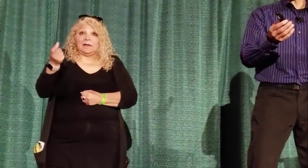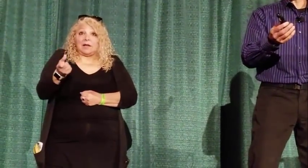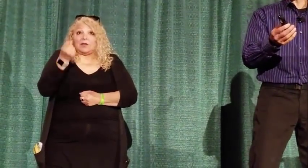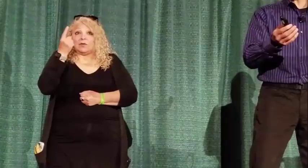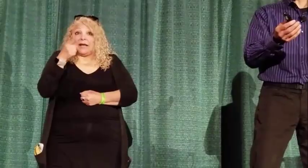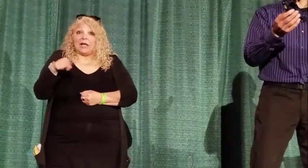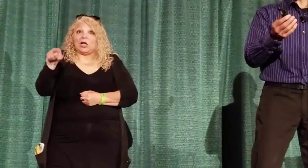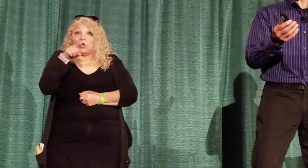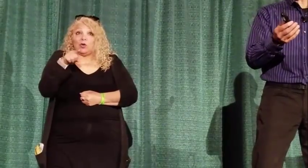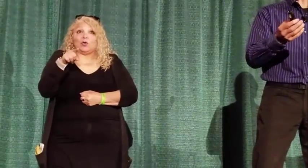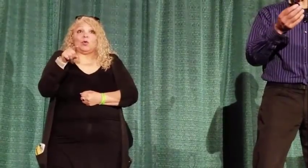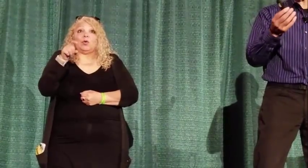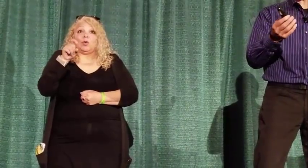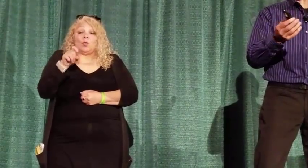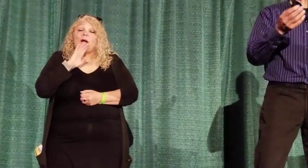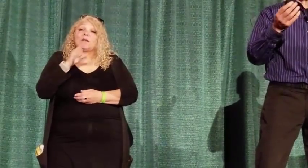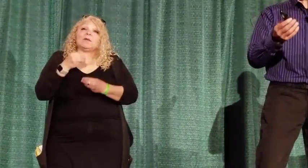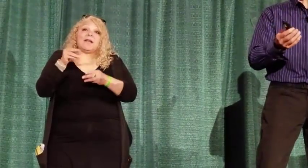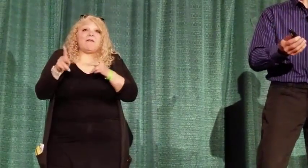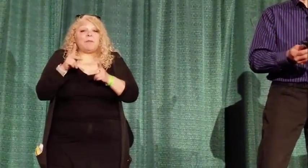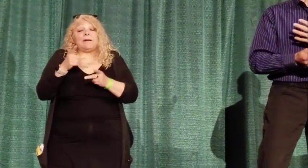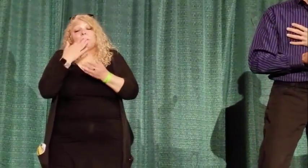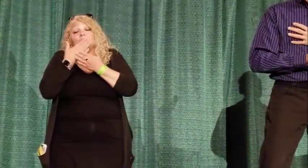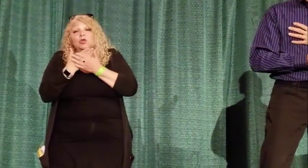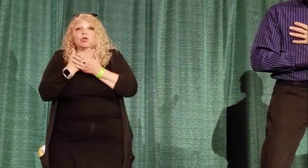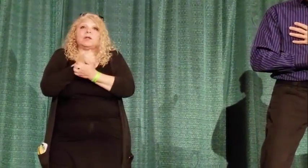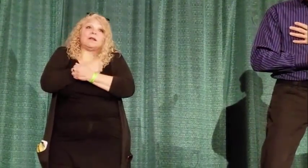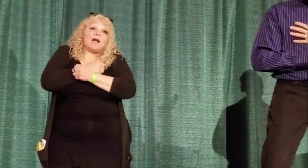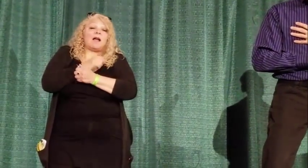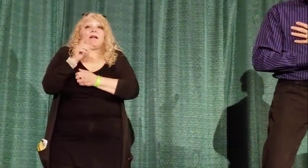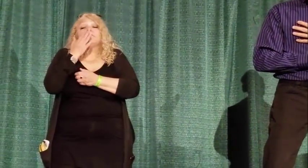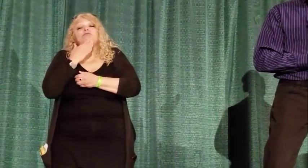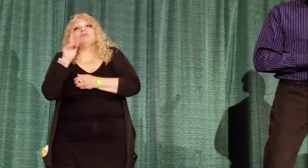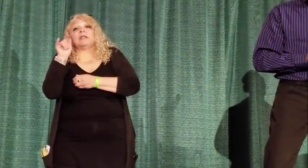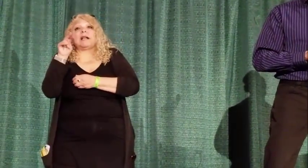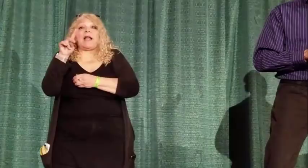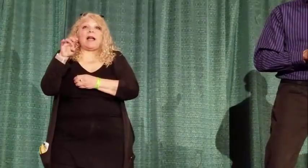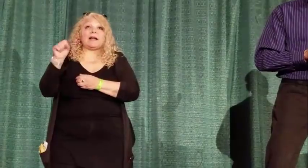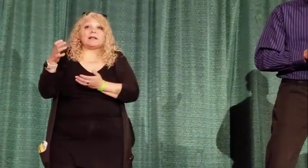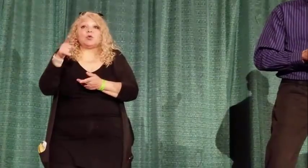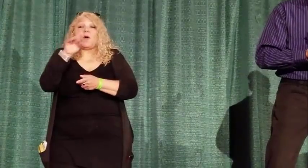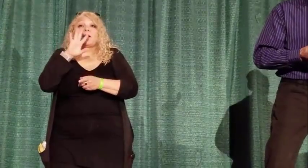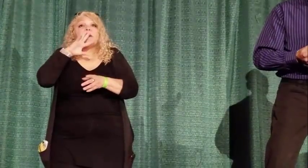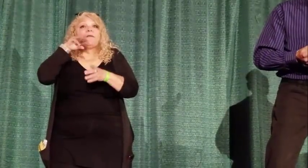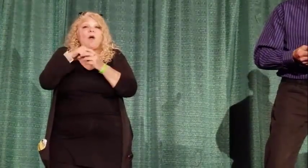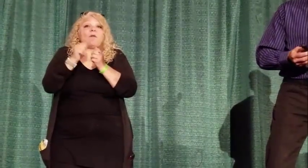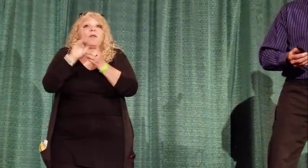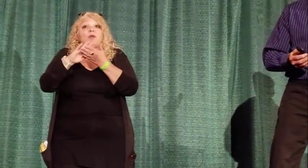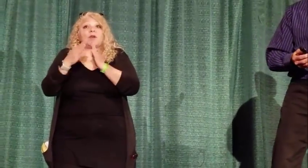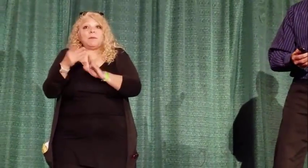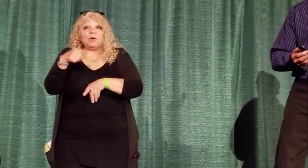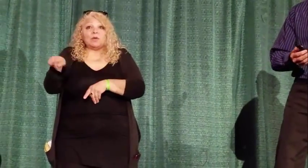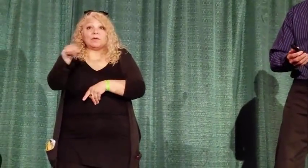really give people kindness and love, goodwill, and feel that tremendous satisfaction to be useful to your community on any field if they